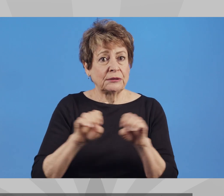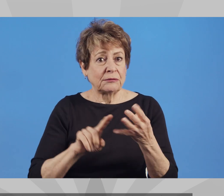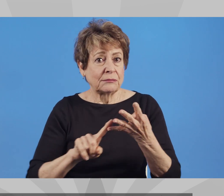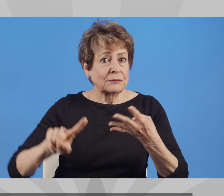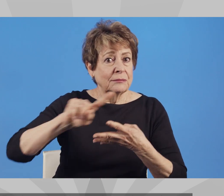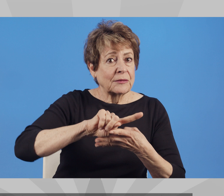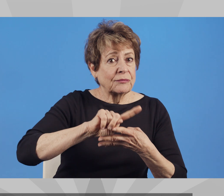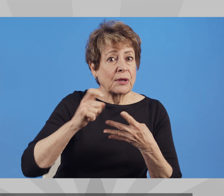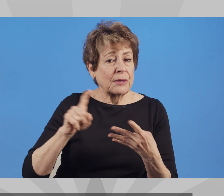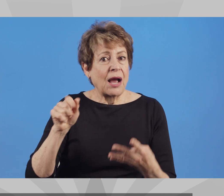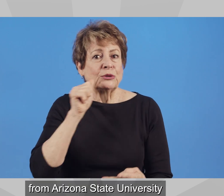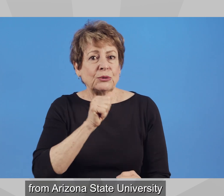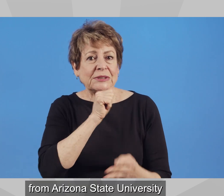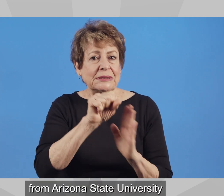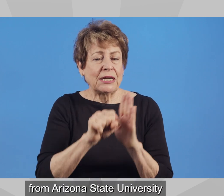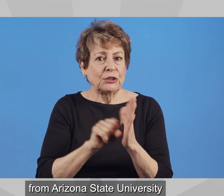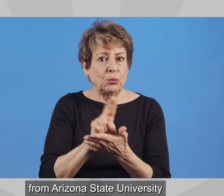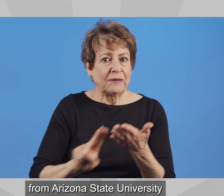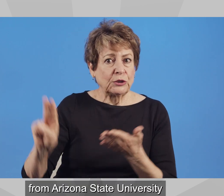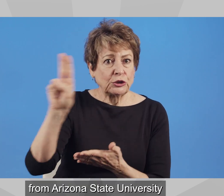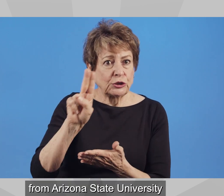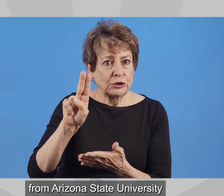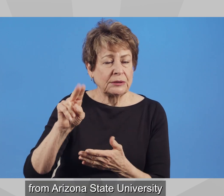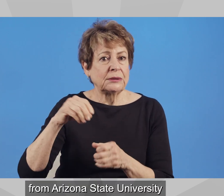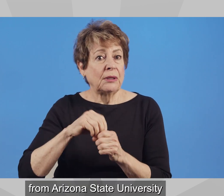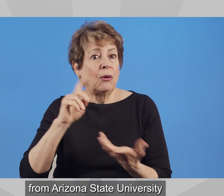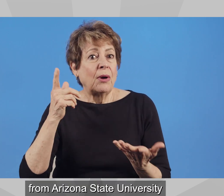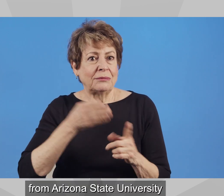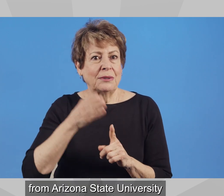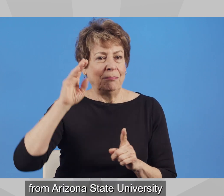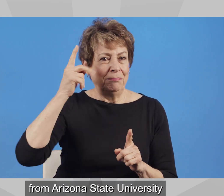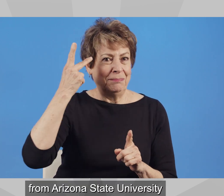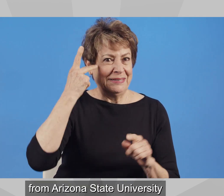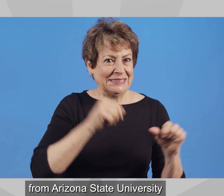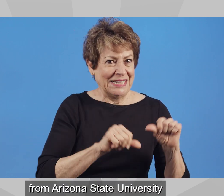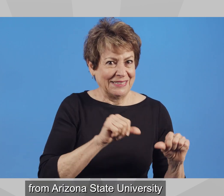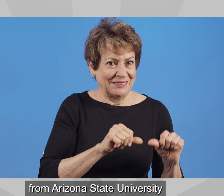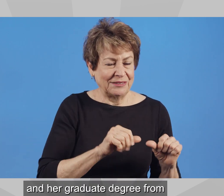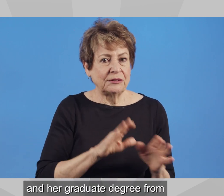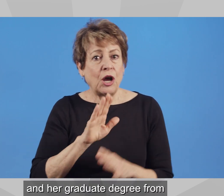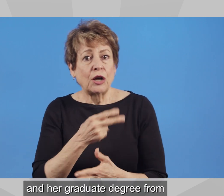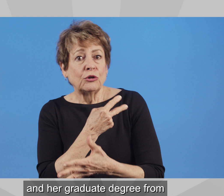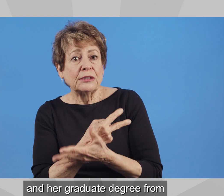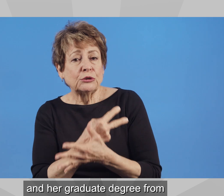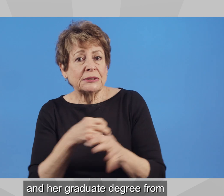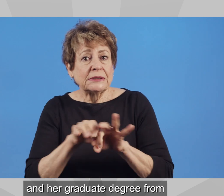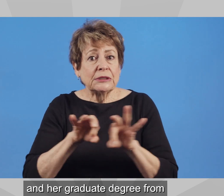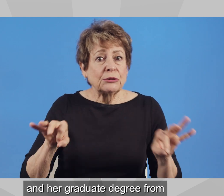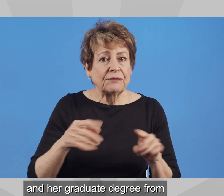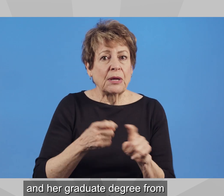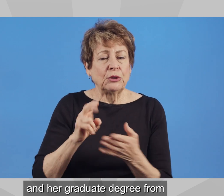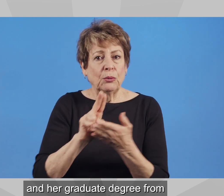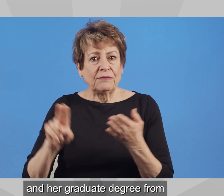Dorri received her undergraduate degree from Arizona State University in political science and her graduate